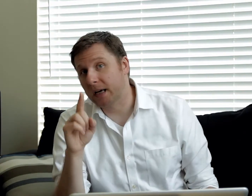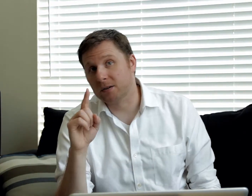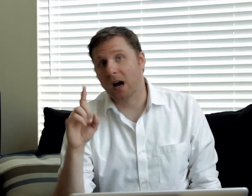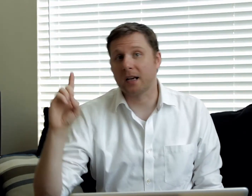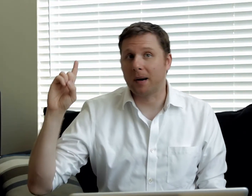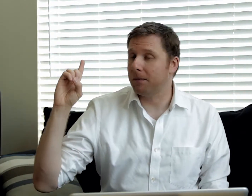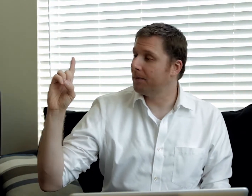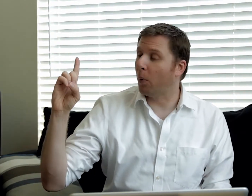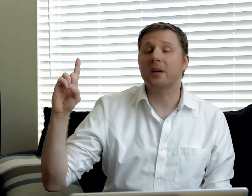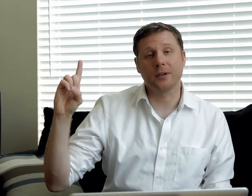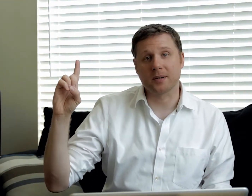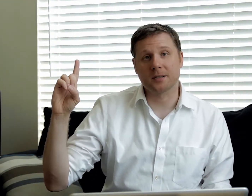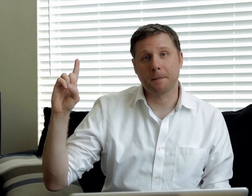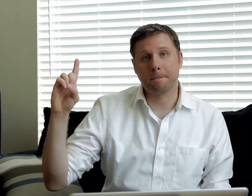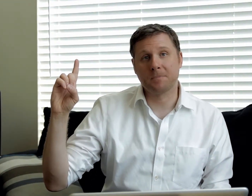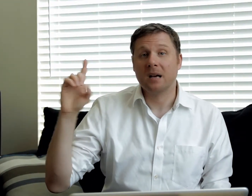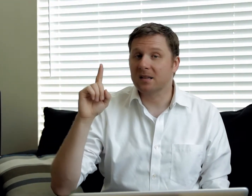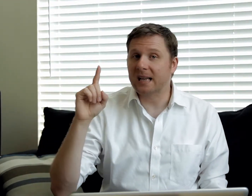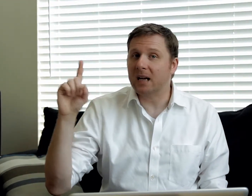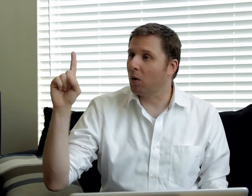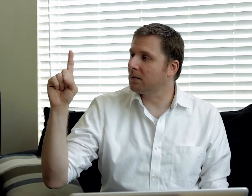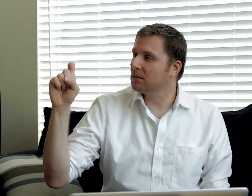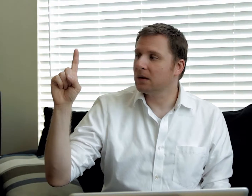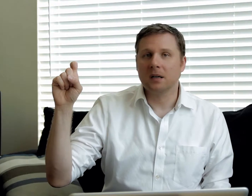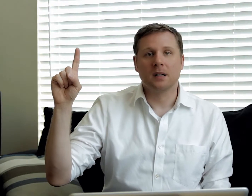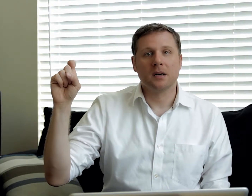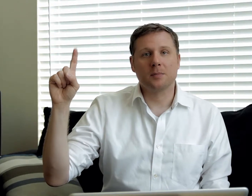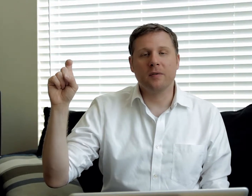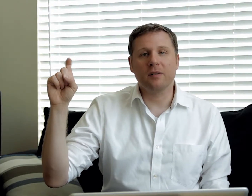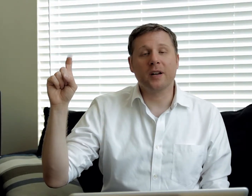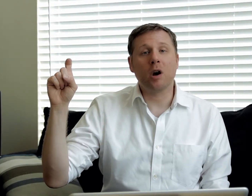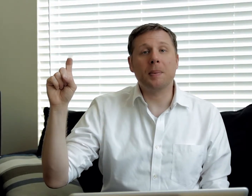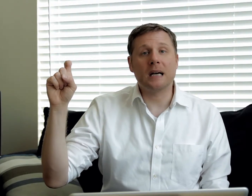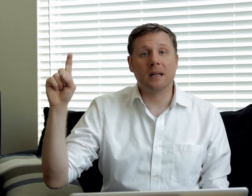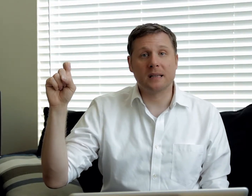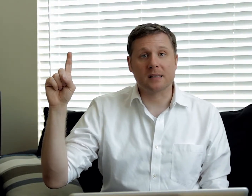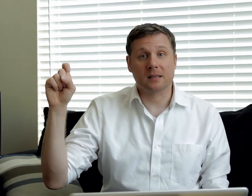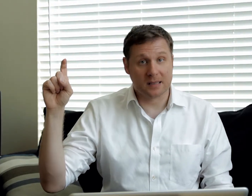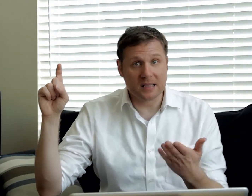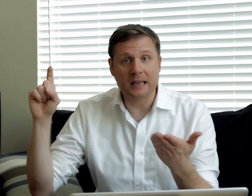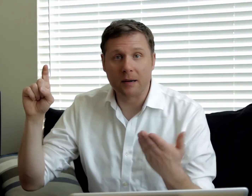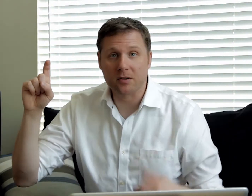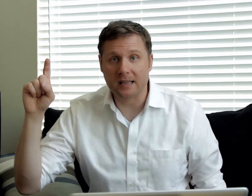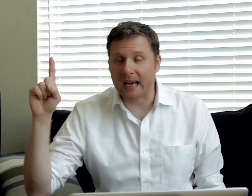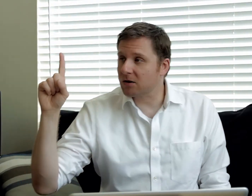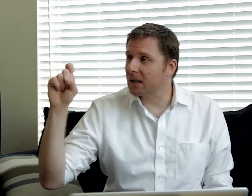that you're talking about, point of interest. The second one is moving your finger up and down like this. In sign language, that's actually